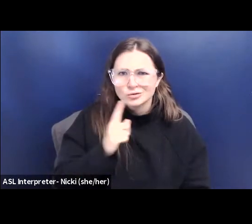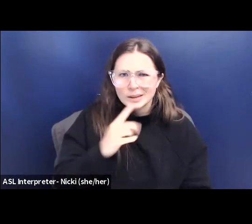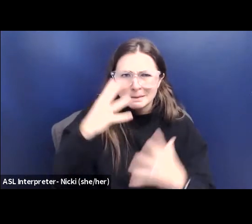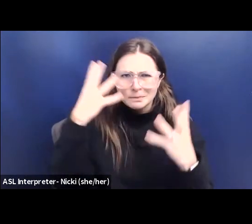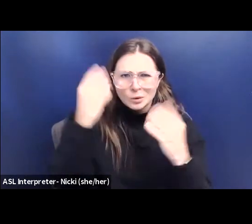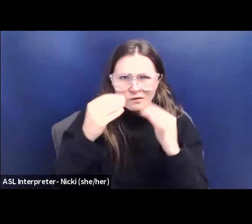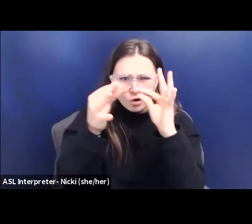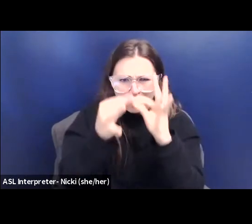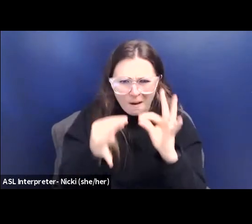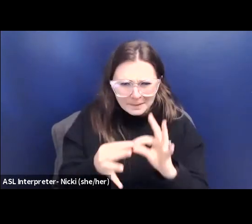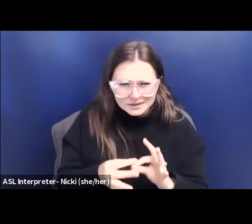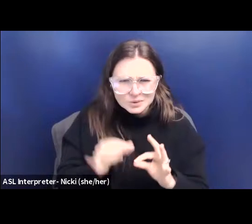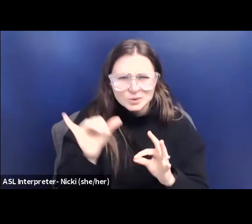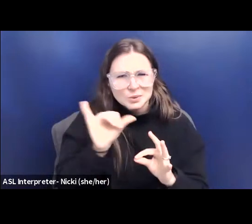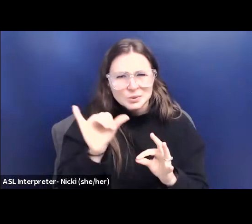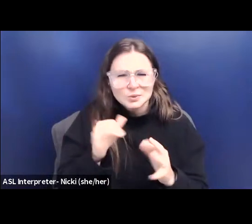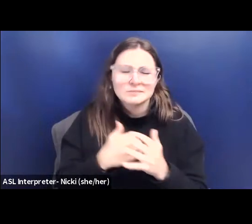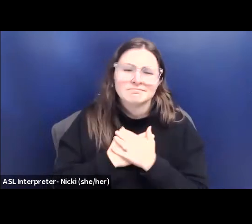chat here.